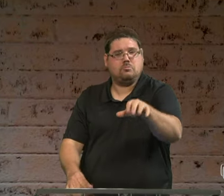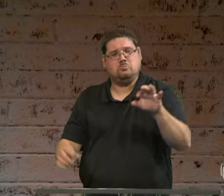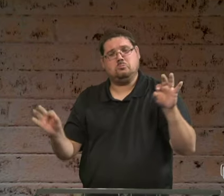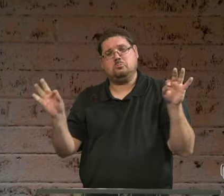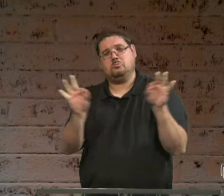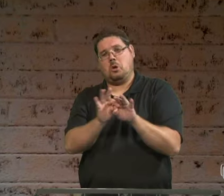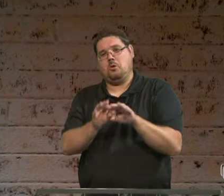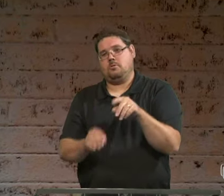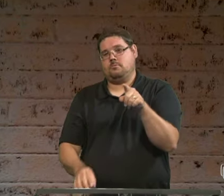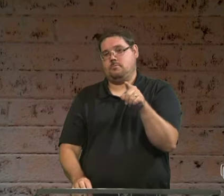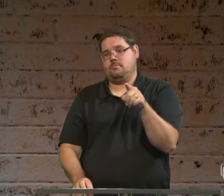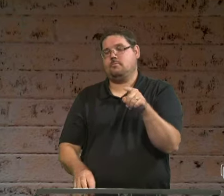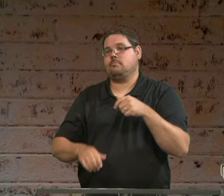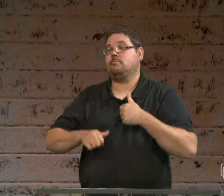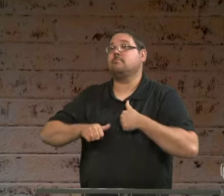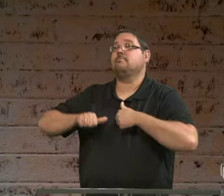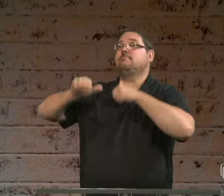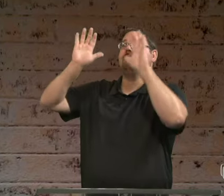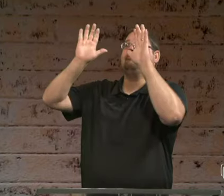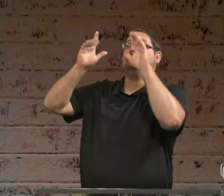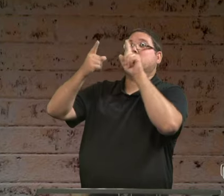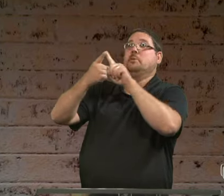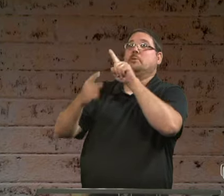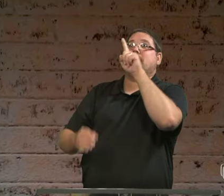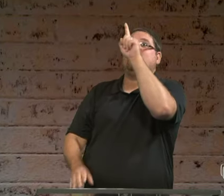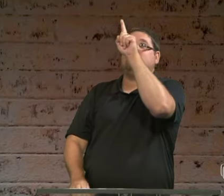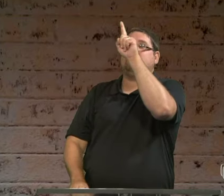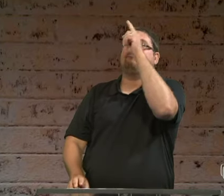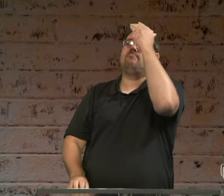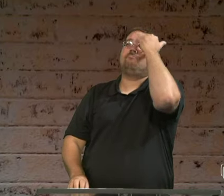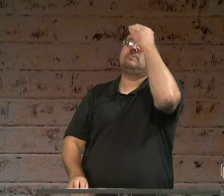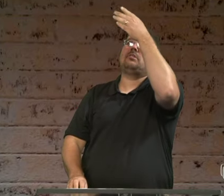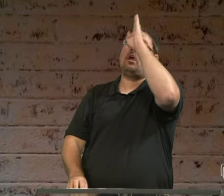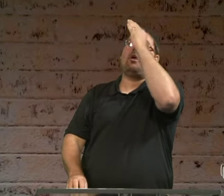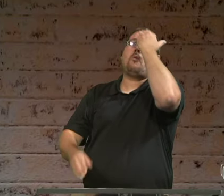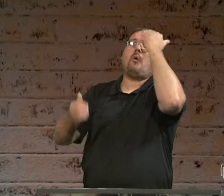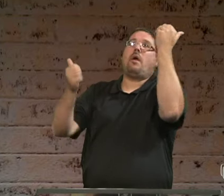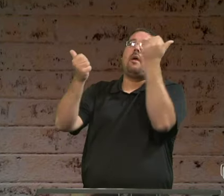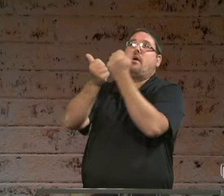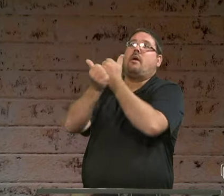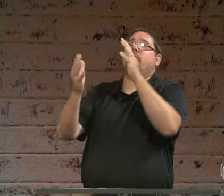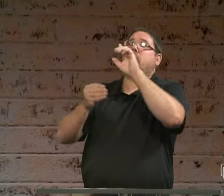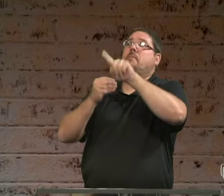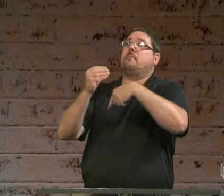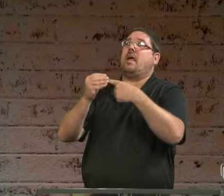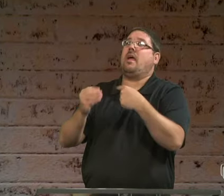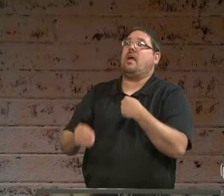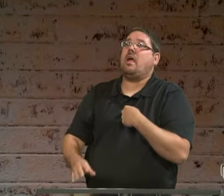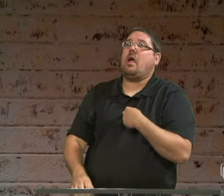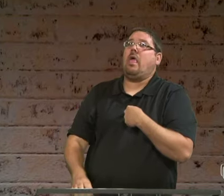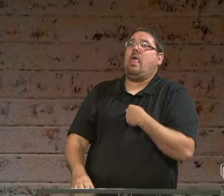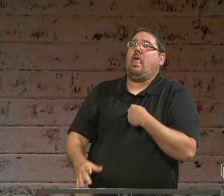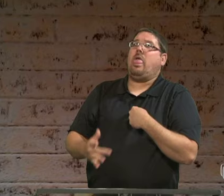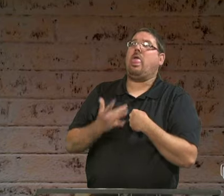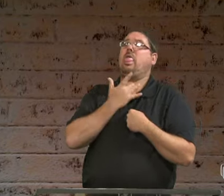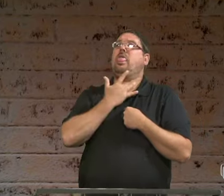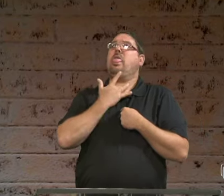wants to bless you. That's very important, that you surrender to Him. God knows everything about